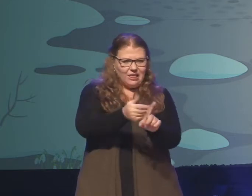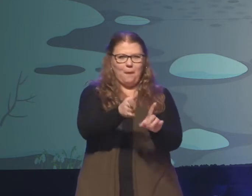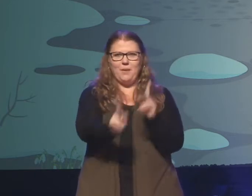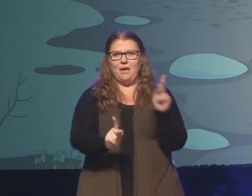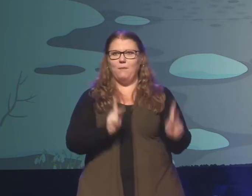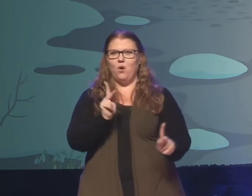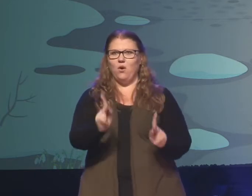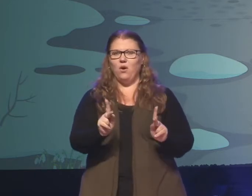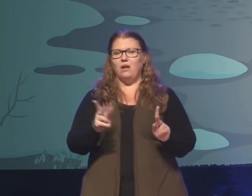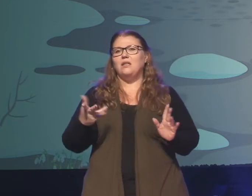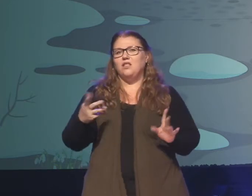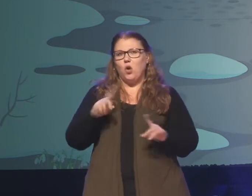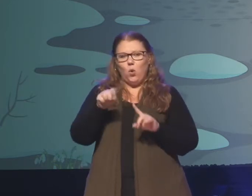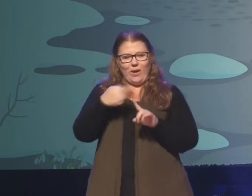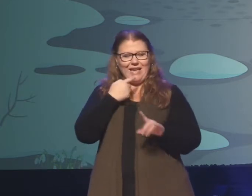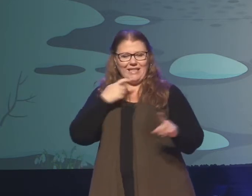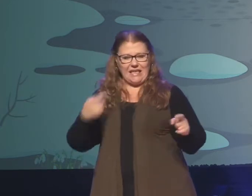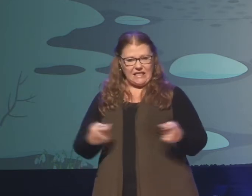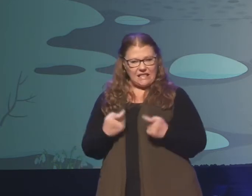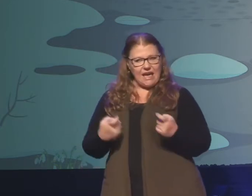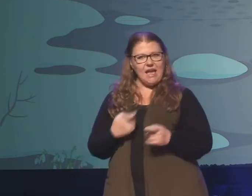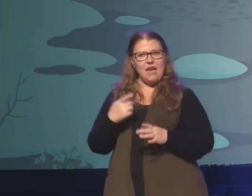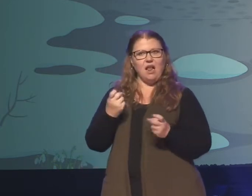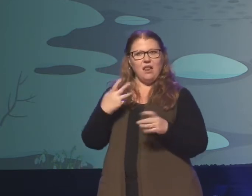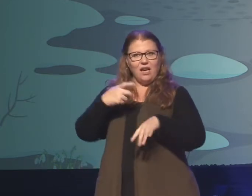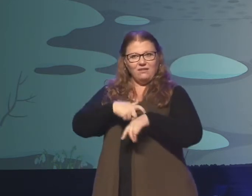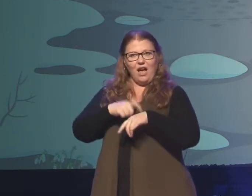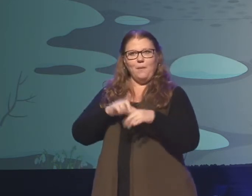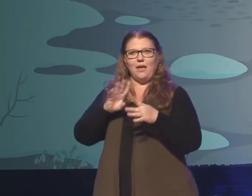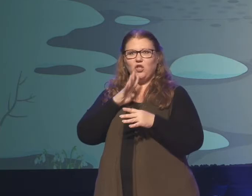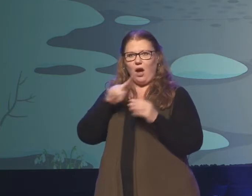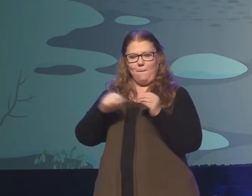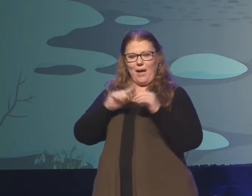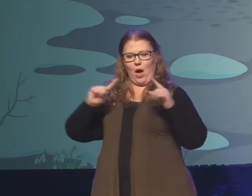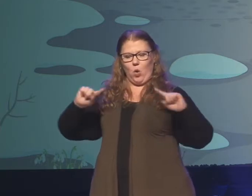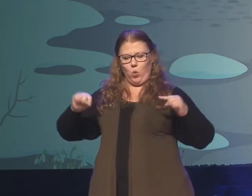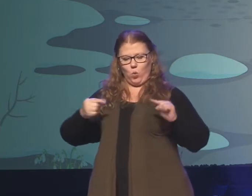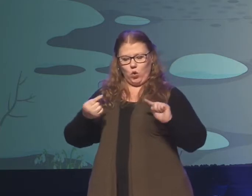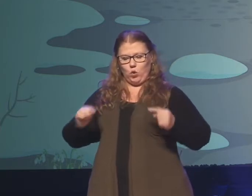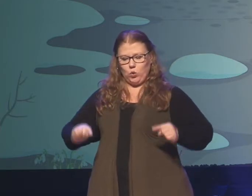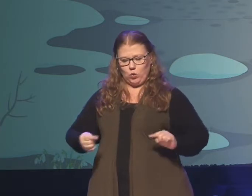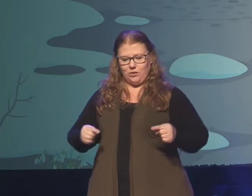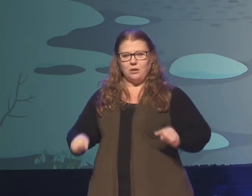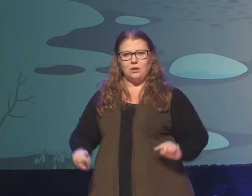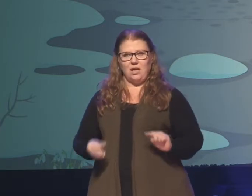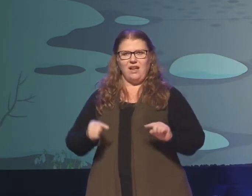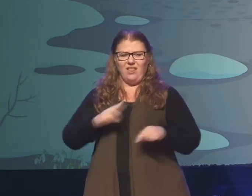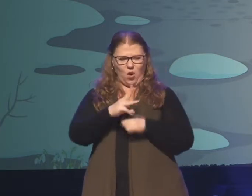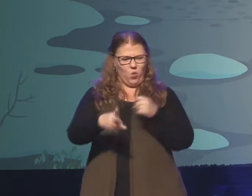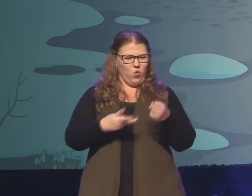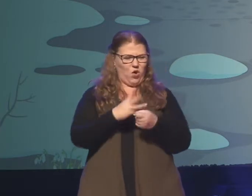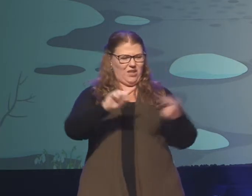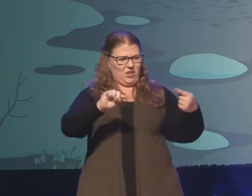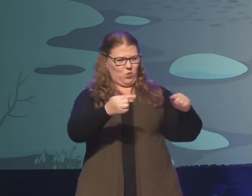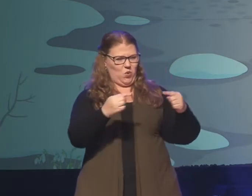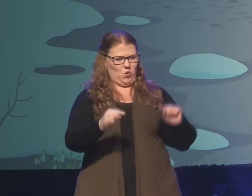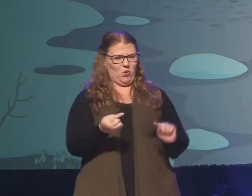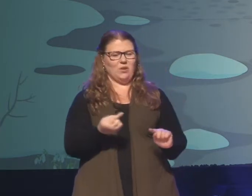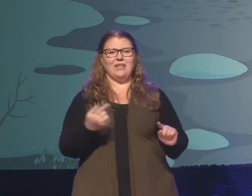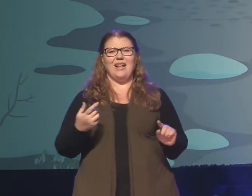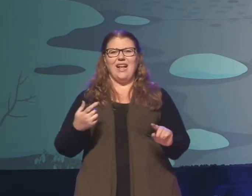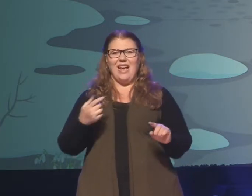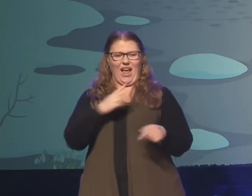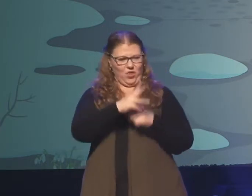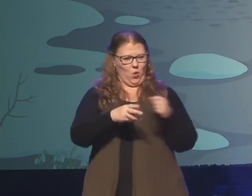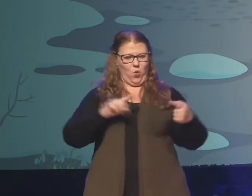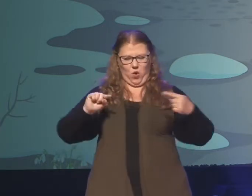here's the deal. When I say the word sin, a lot of times I talk about wounds, that we wound our world and our world wounds us.